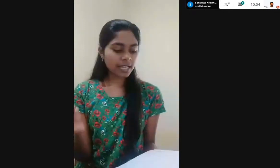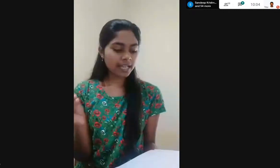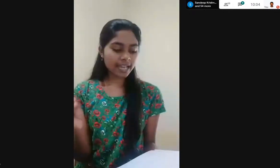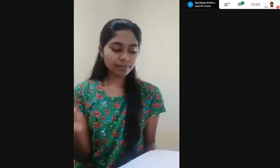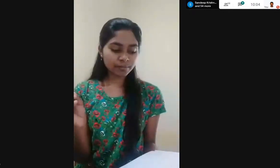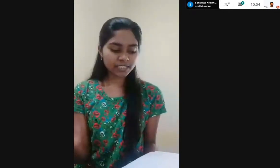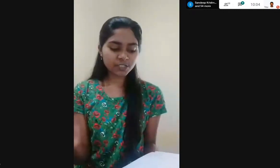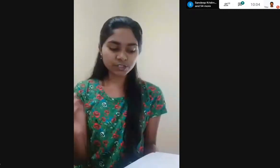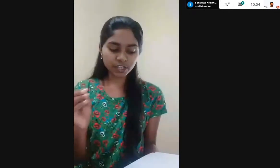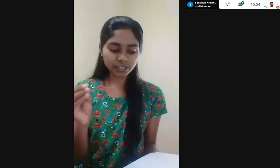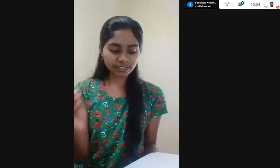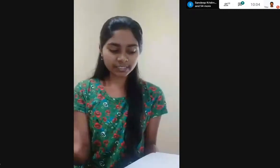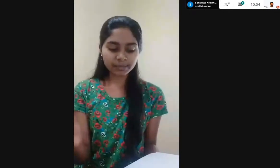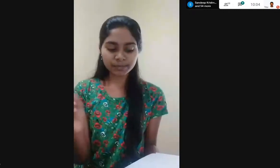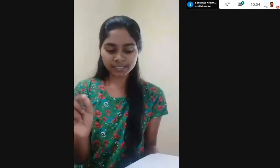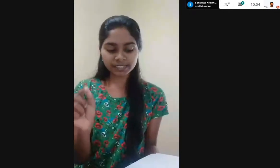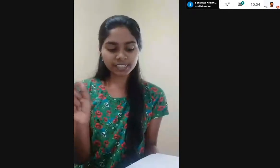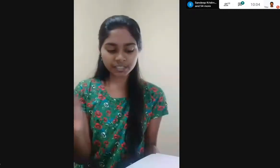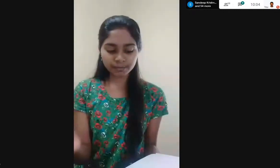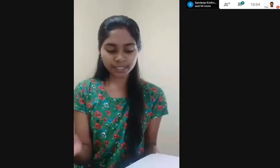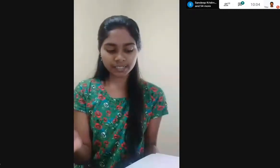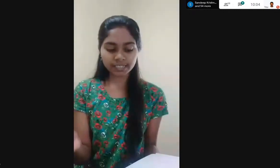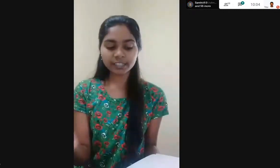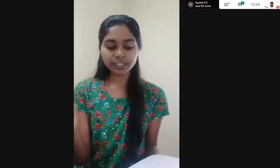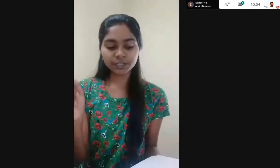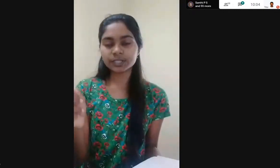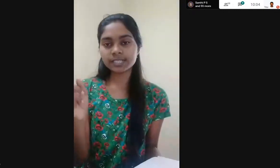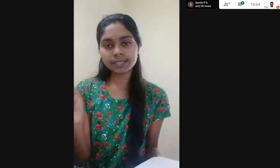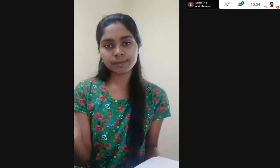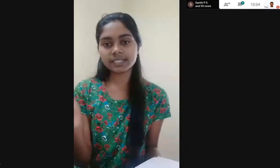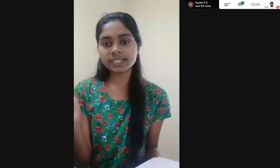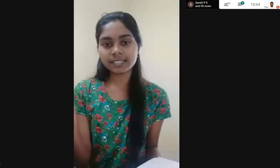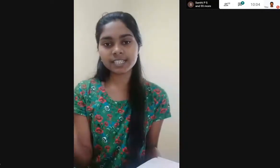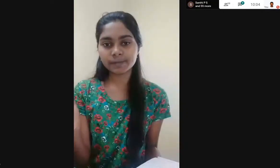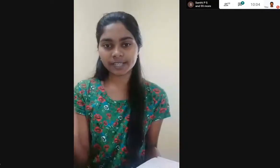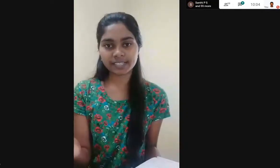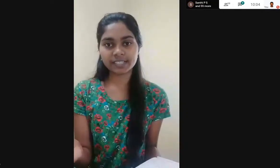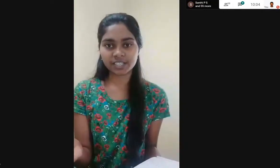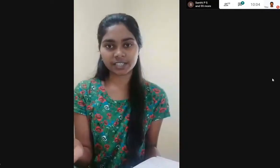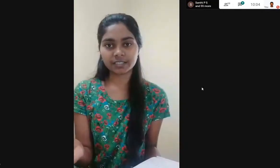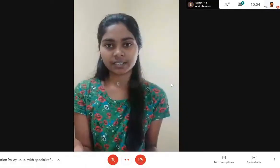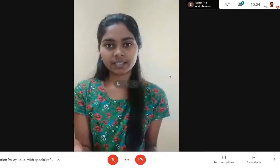And please do not click the presentation button during Sibaji sir's presentation.